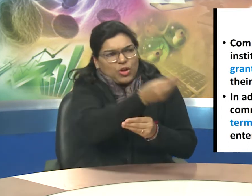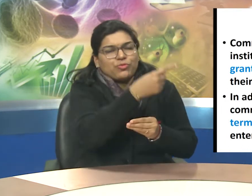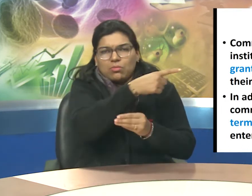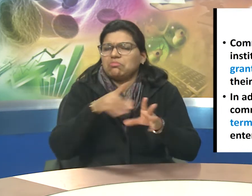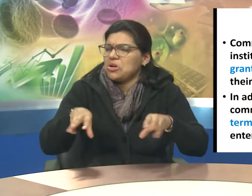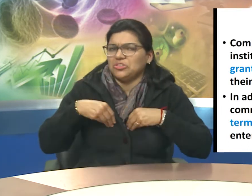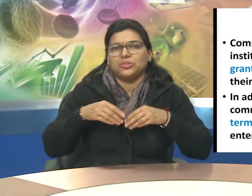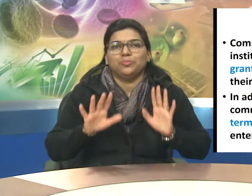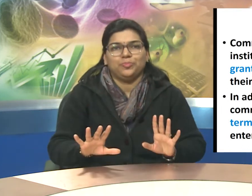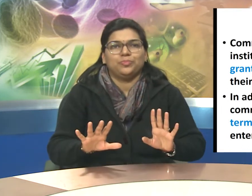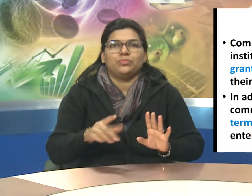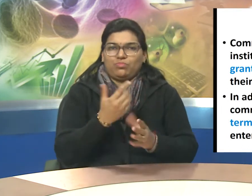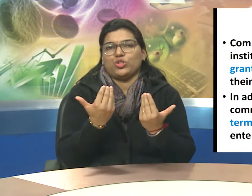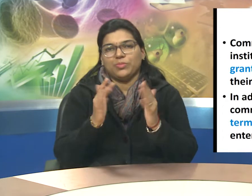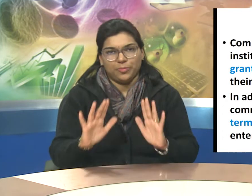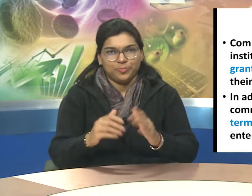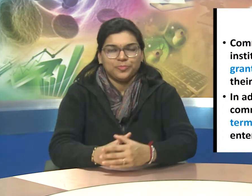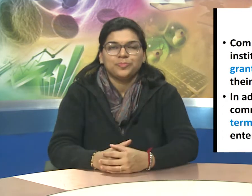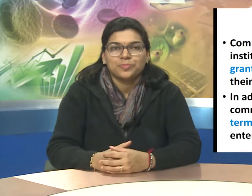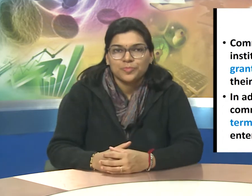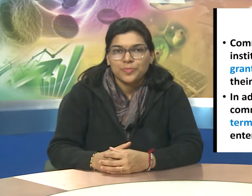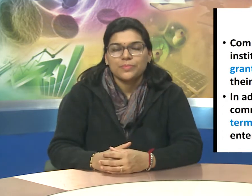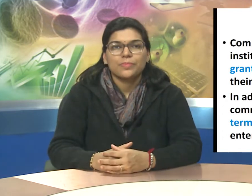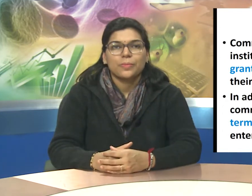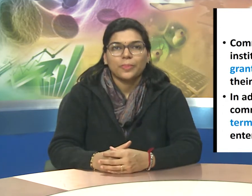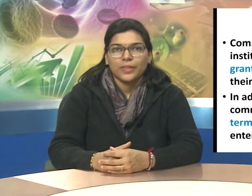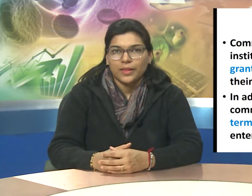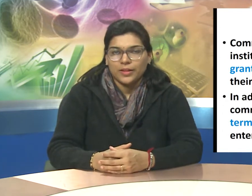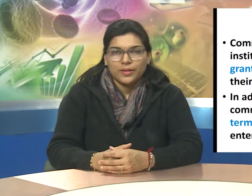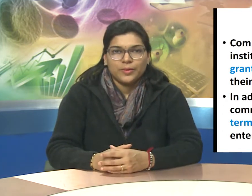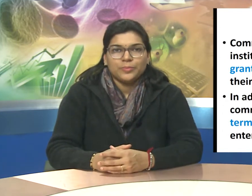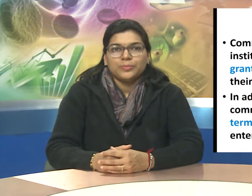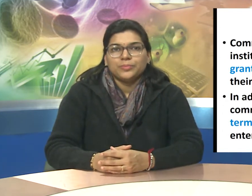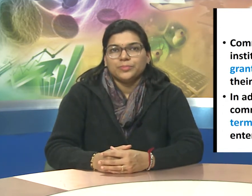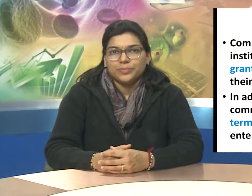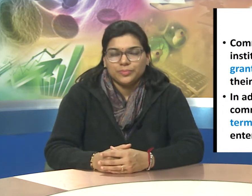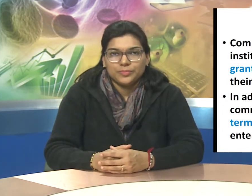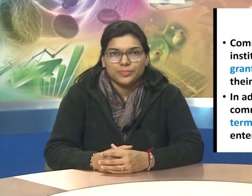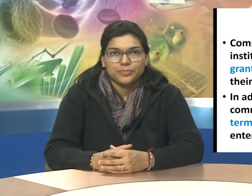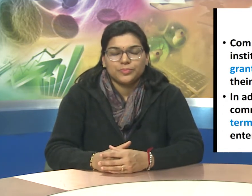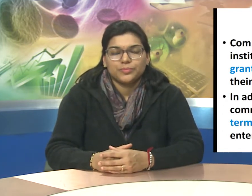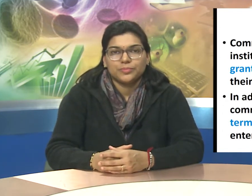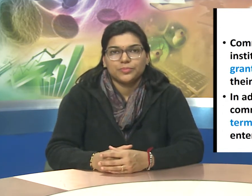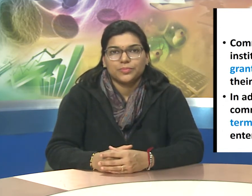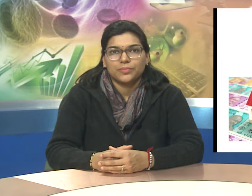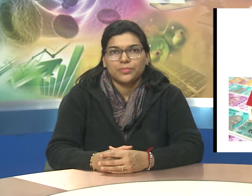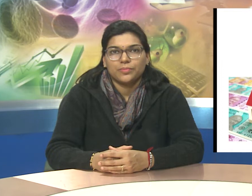And in addition to the giving short-term loans, commercial bank, they also give medium-term and long-term loan to business